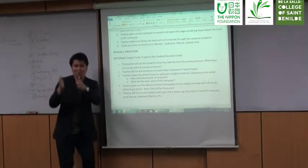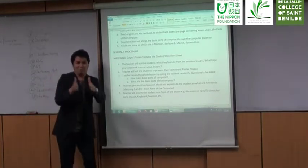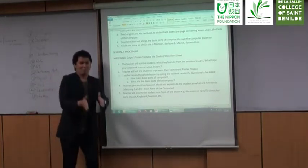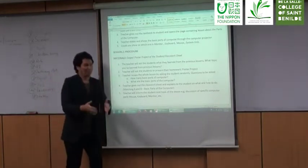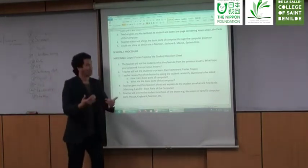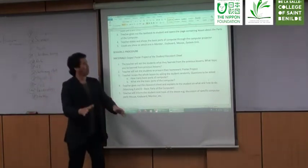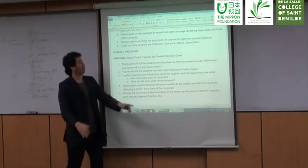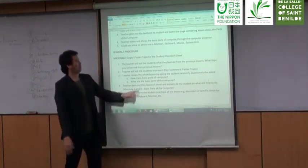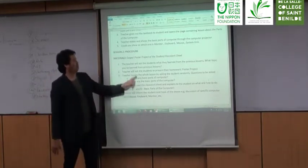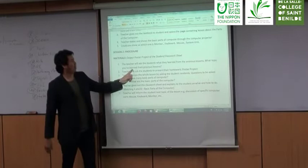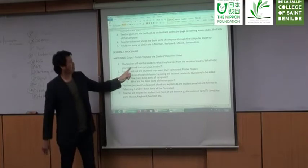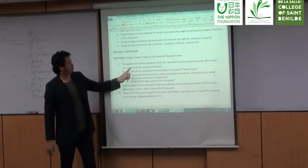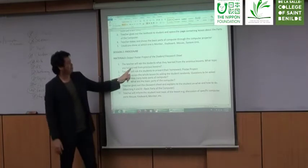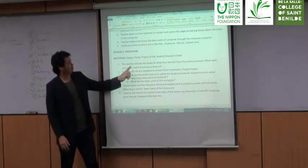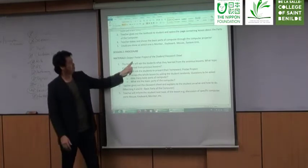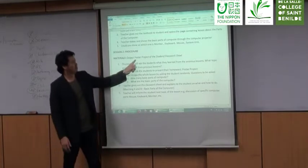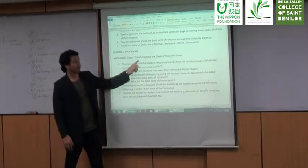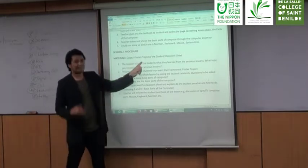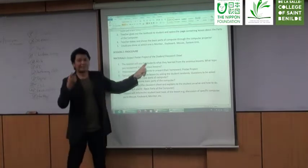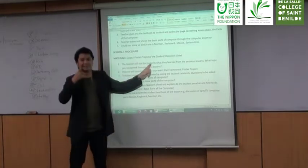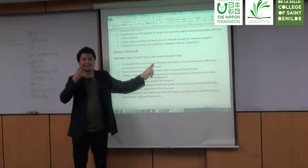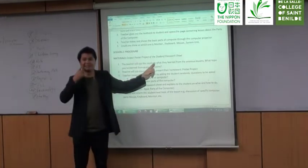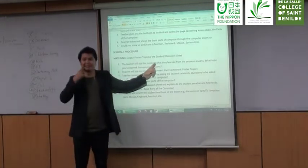is the second session.